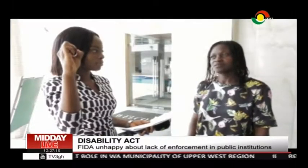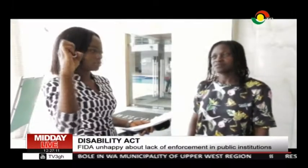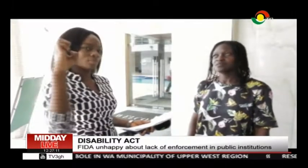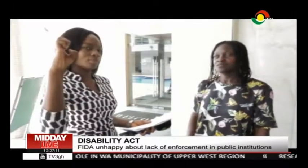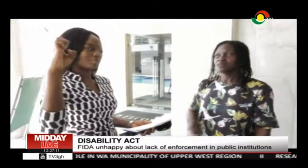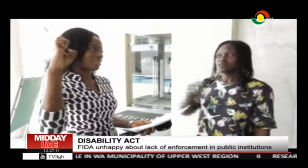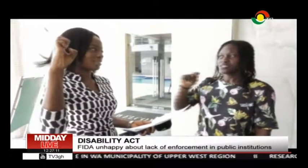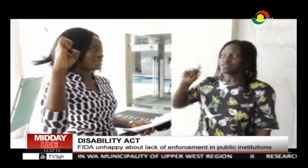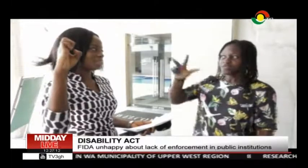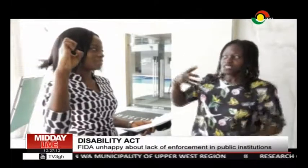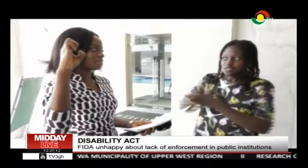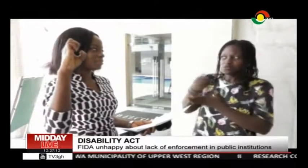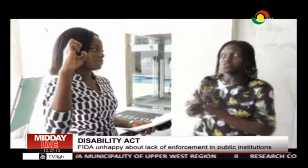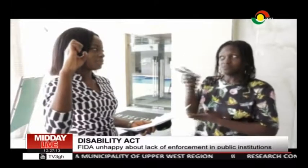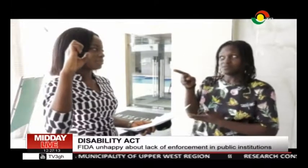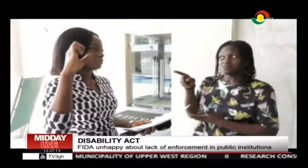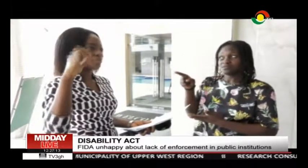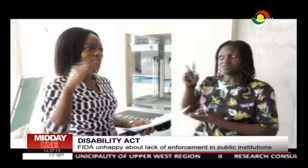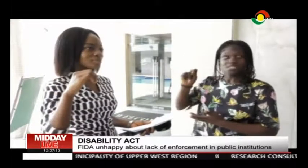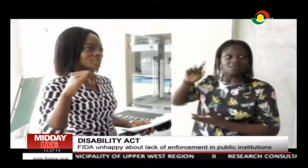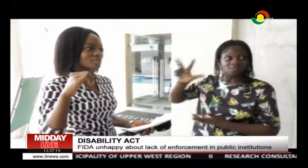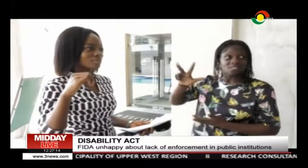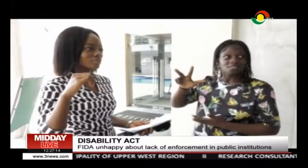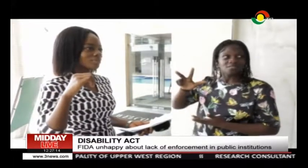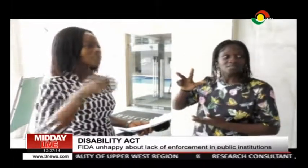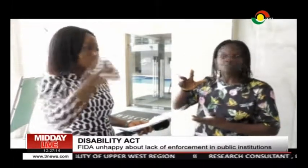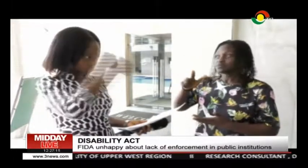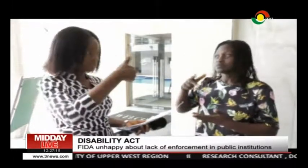has faced all her life gave her no indication that there was a law